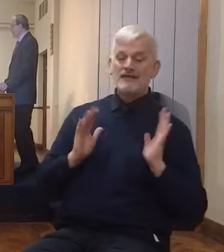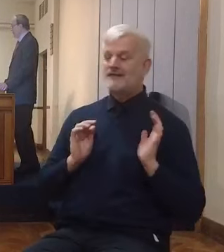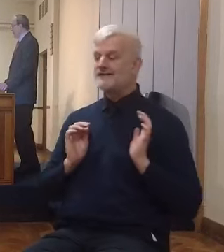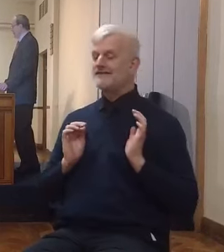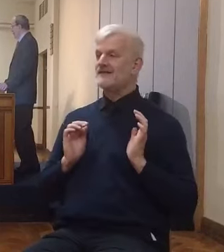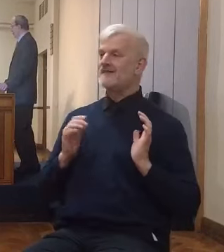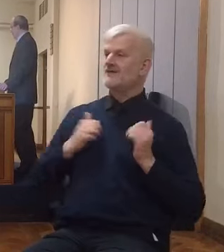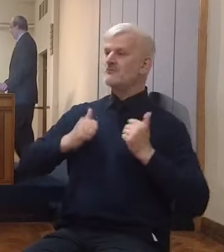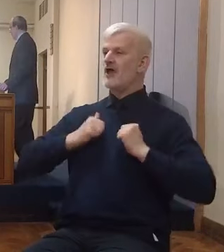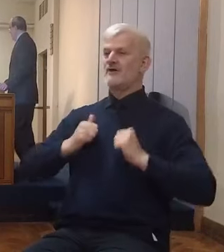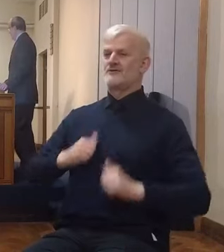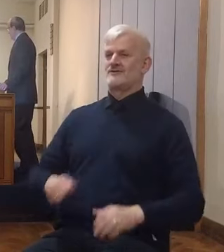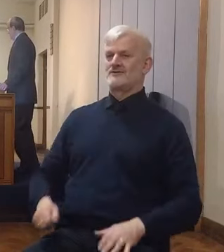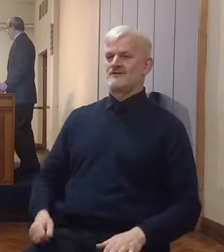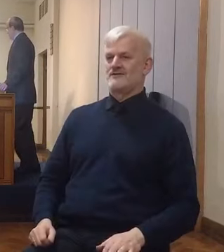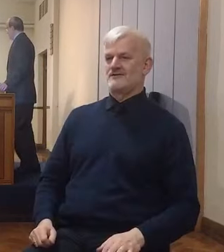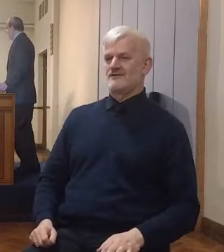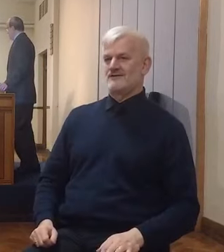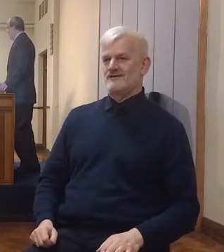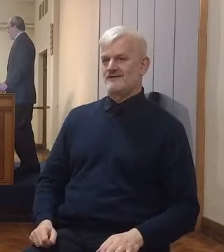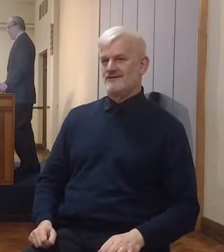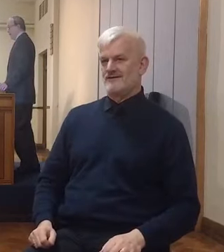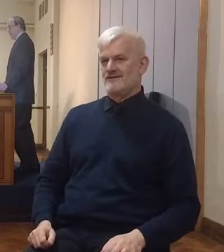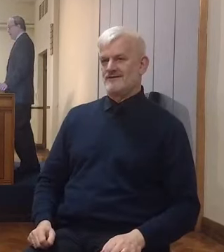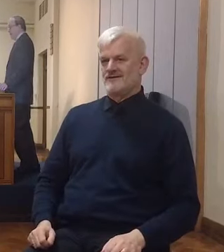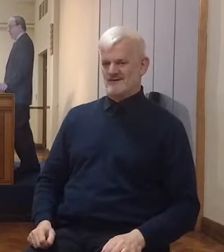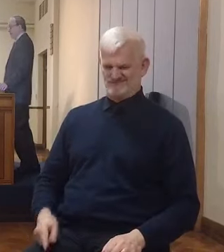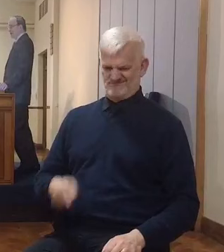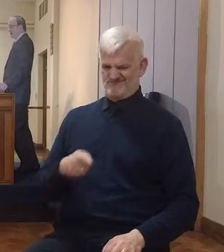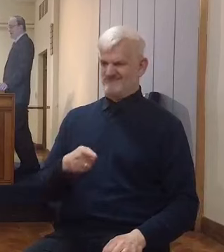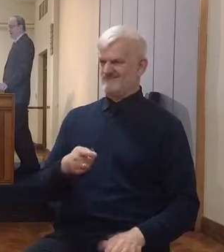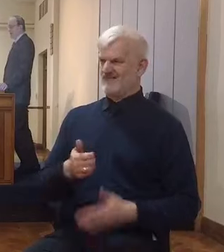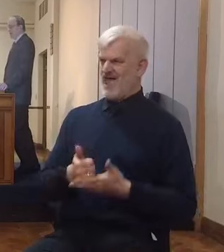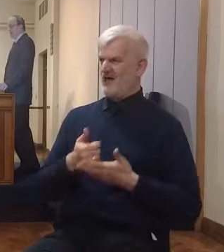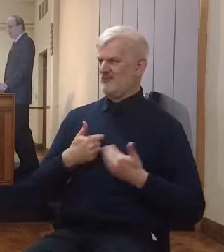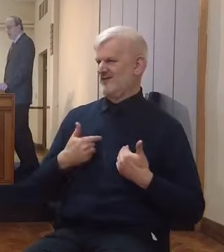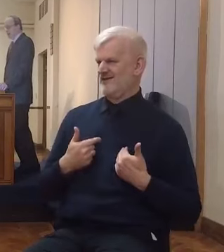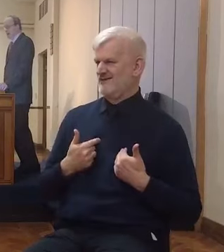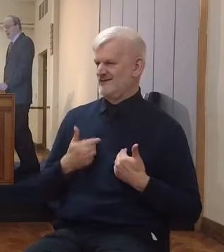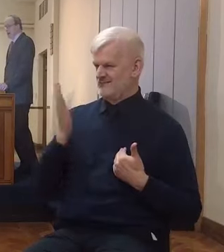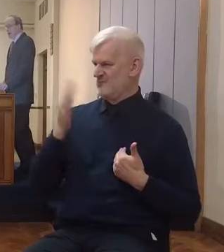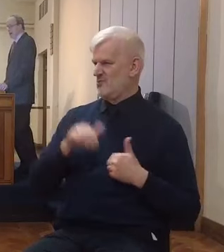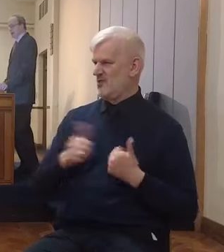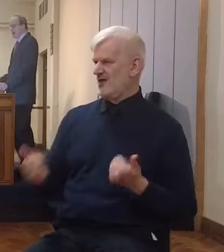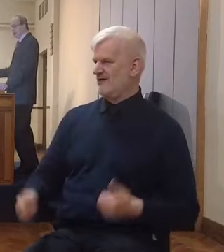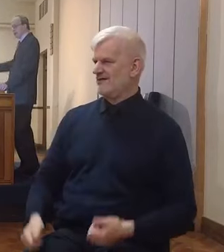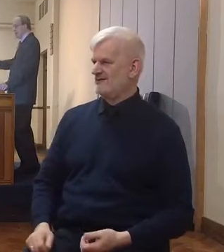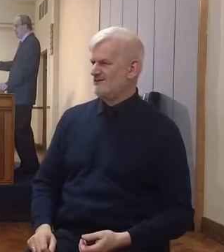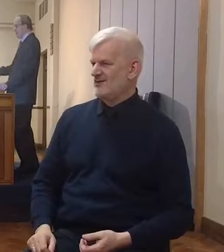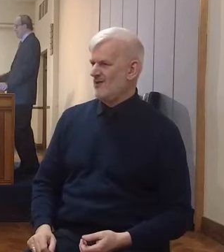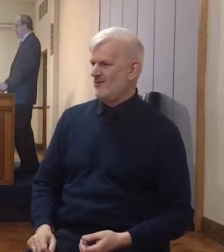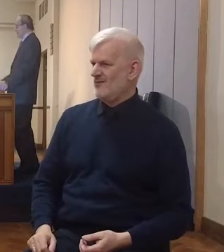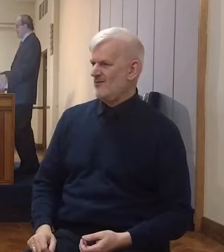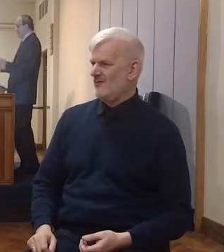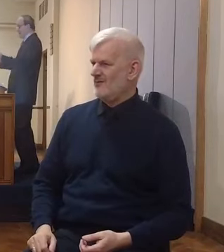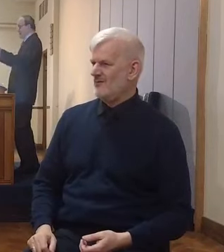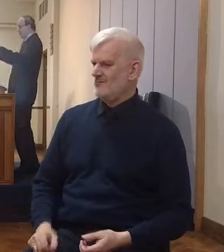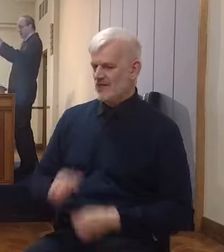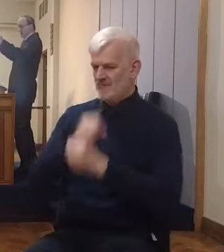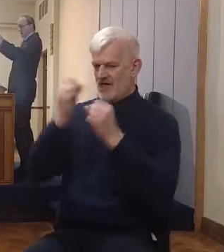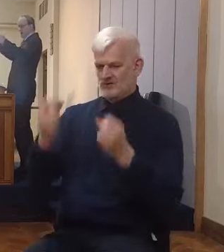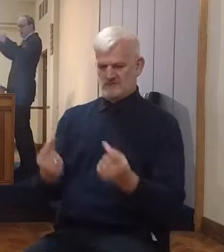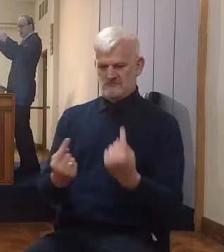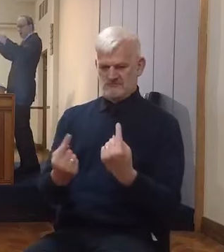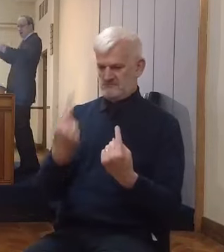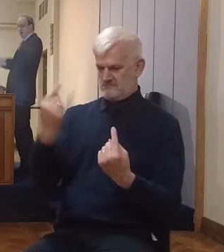speaker half a dozen or more microphones, it doesn't make him any more acceptable. But anyway, there it was. It